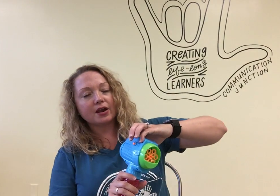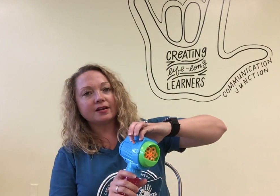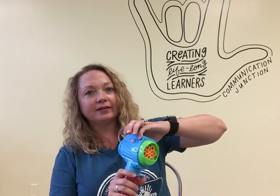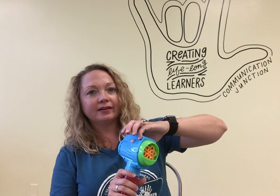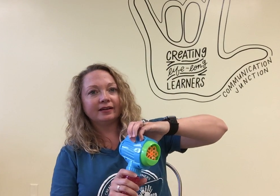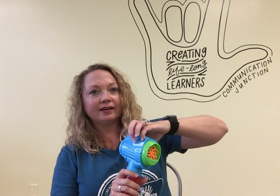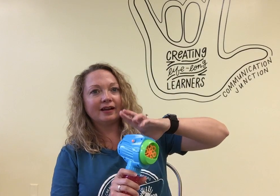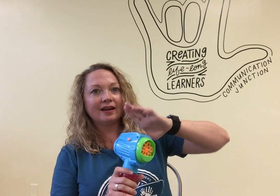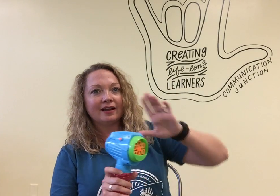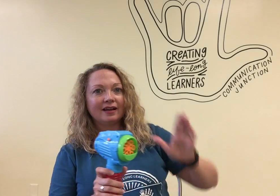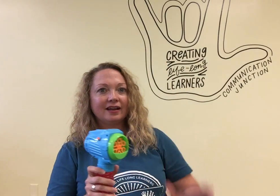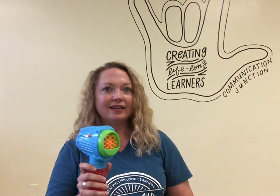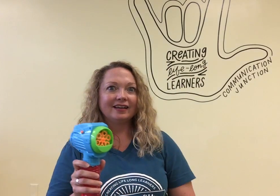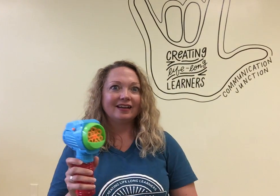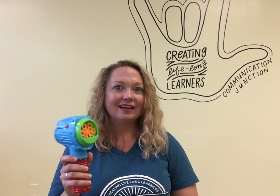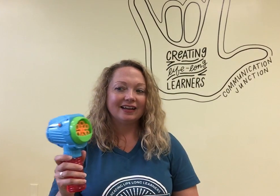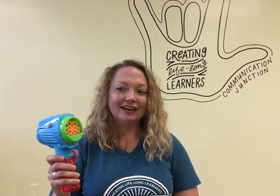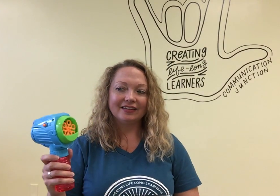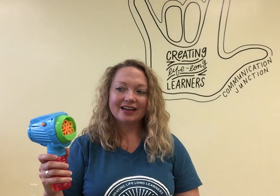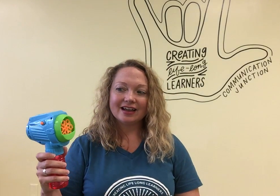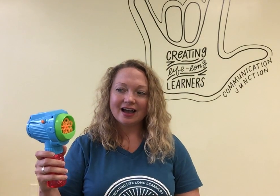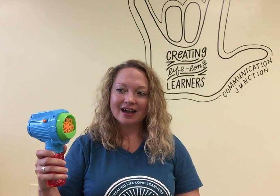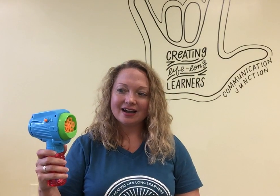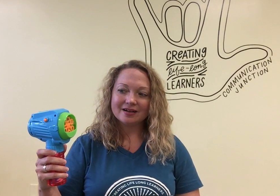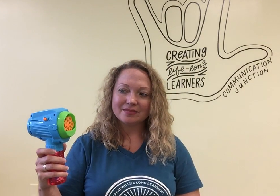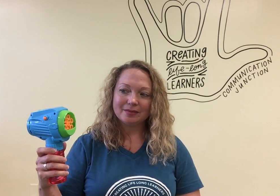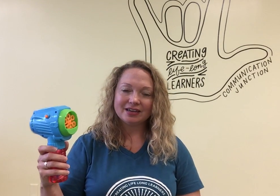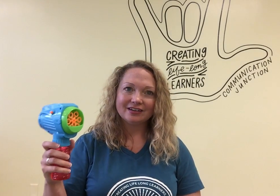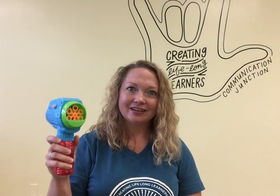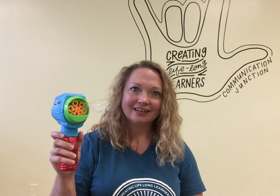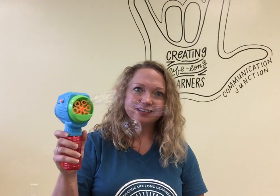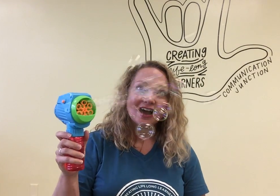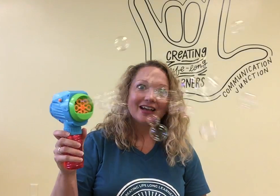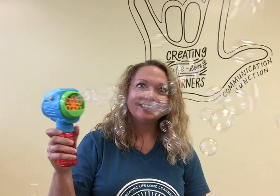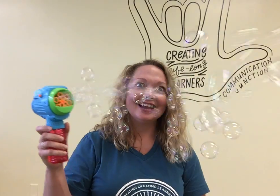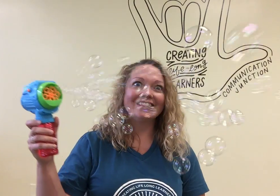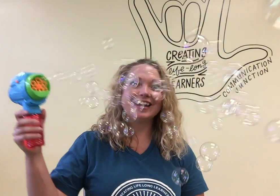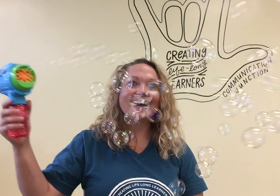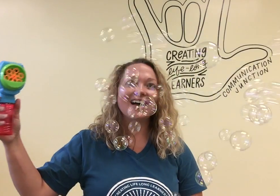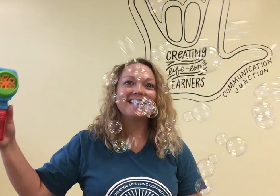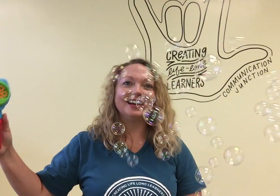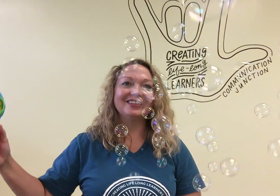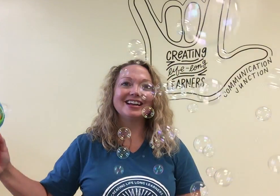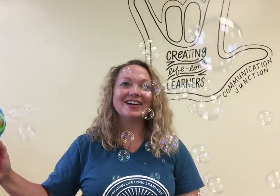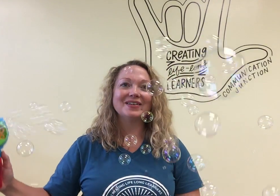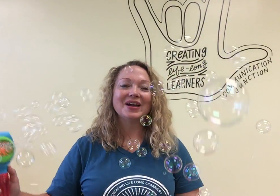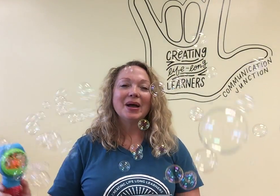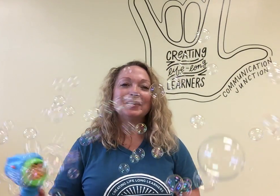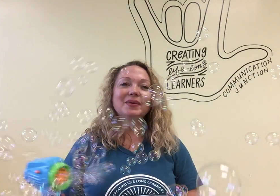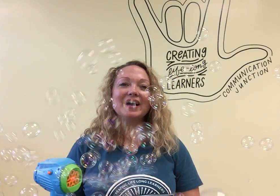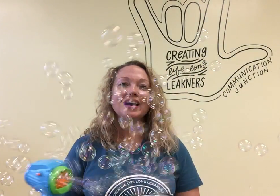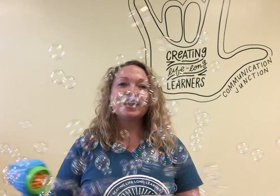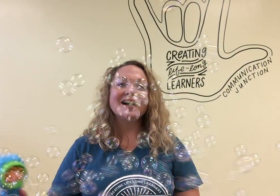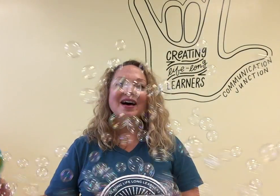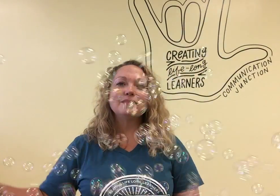here. Here they come, maybe. There they are, here we go.